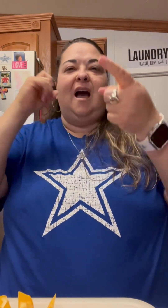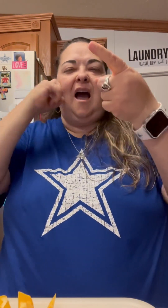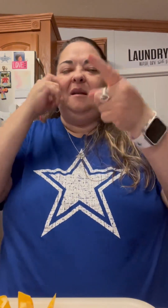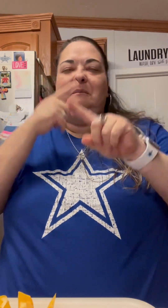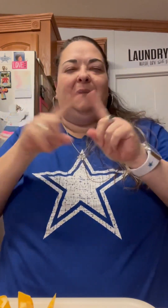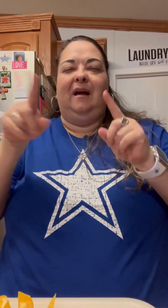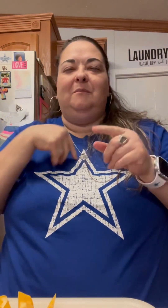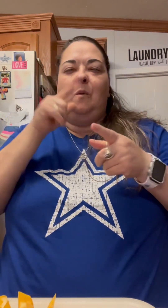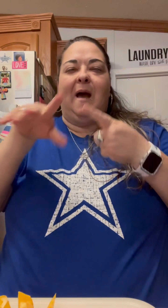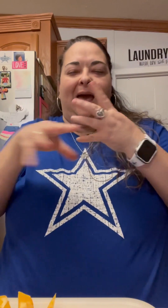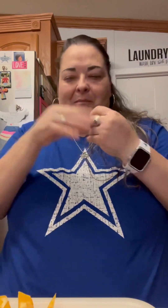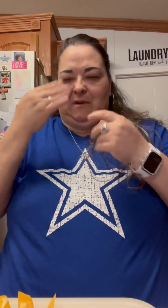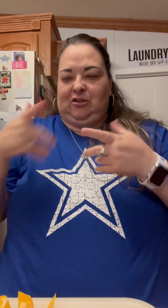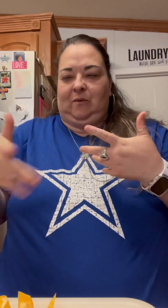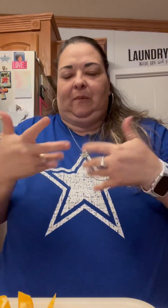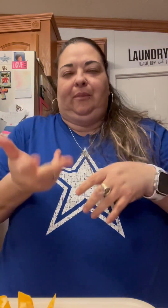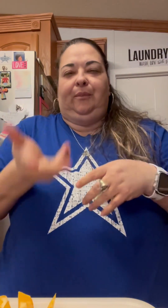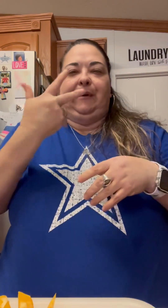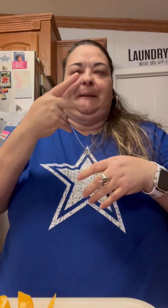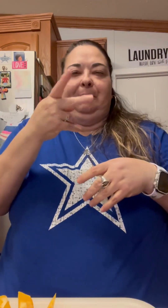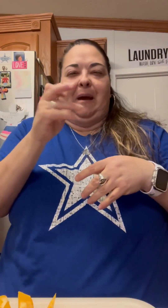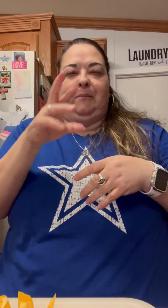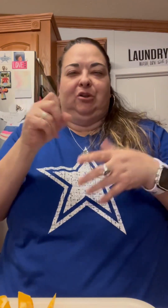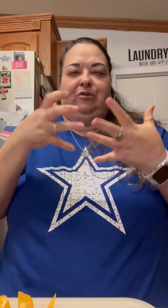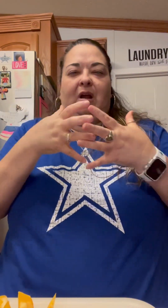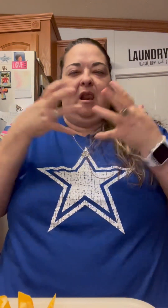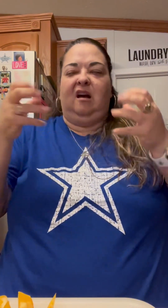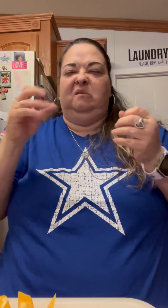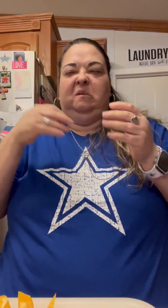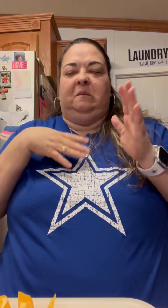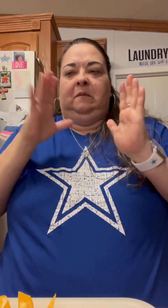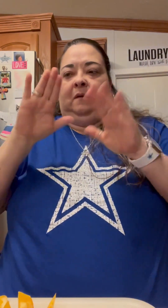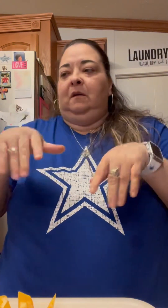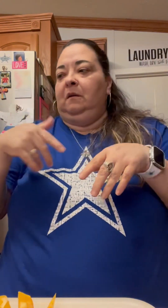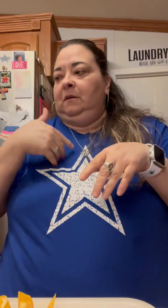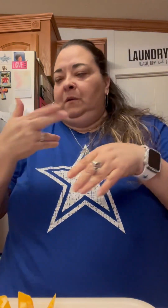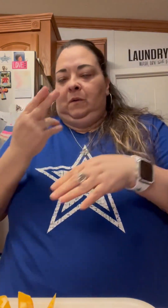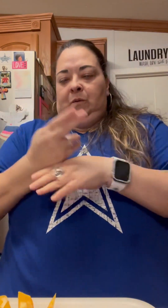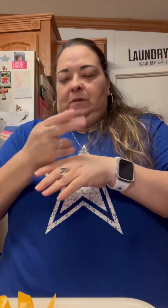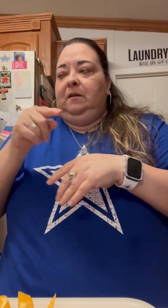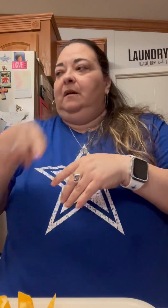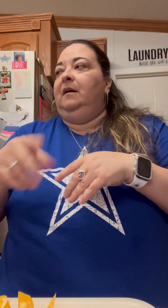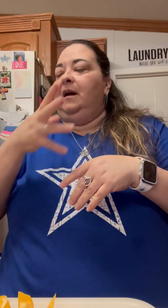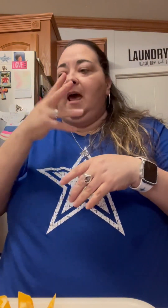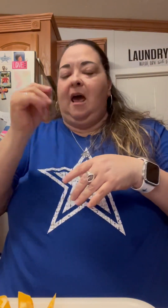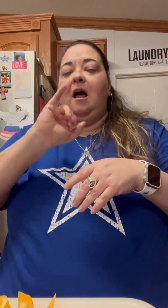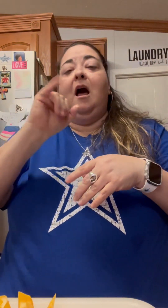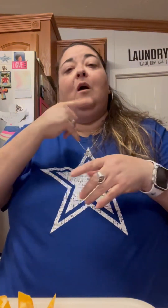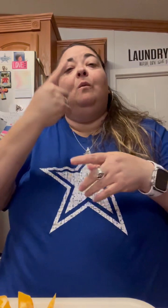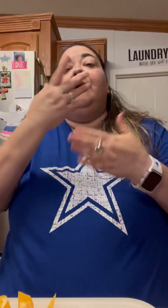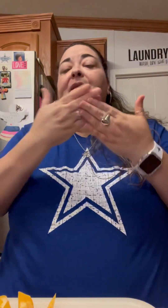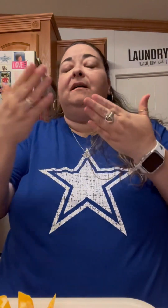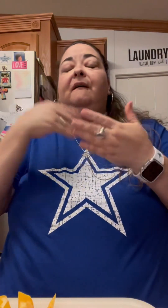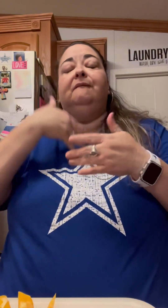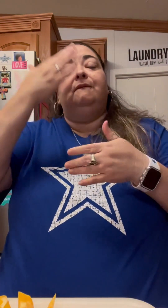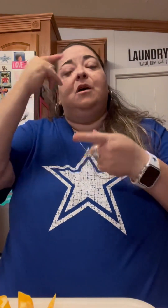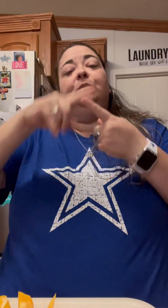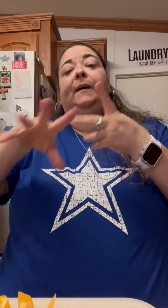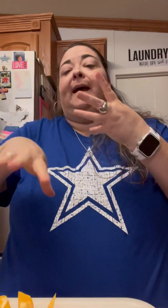And I've got onion, but I'm not going to put it in because I've already got 3 peppers. So that's just way too much. So I'm going to use this. One